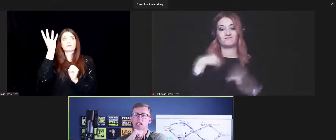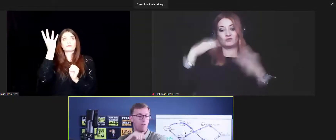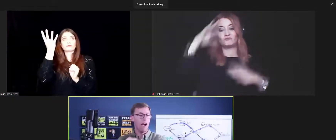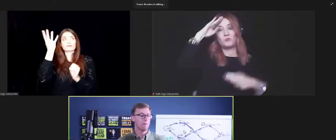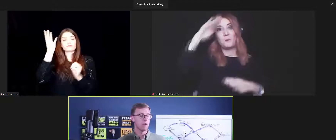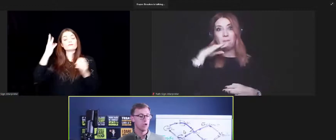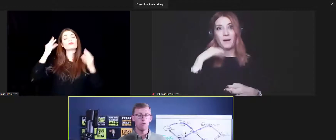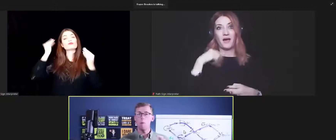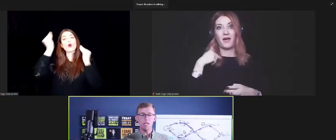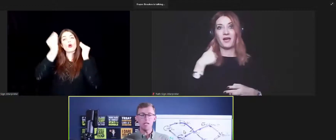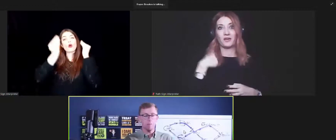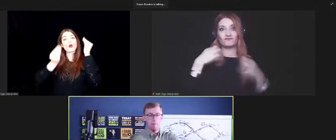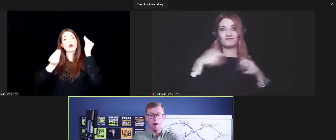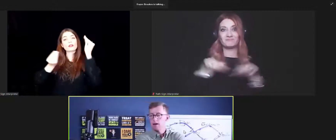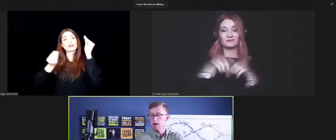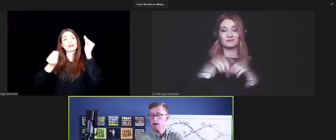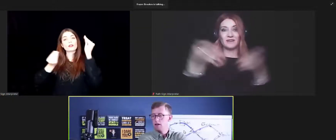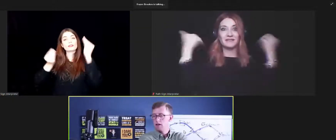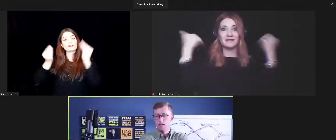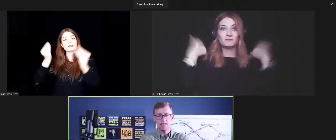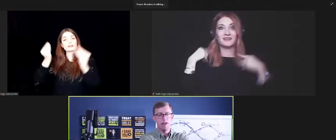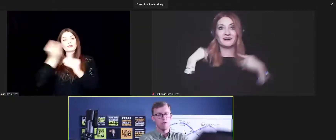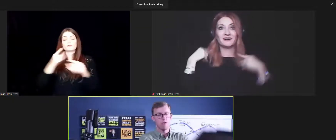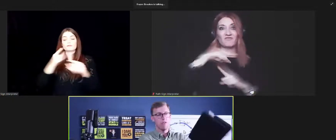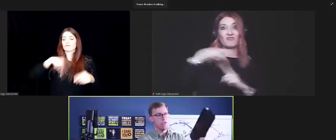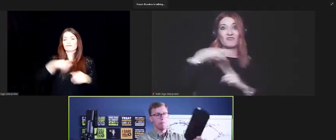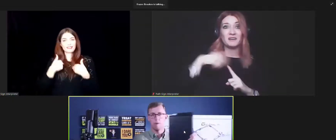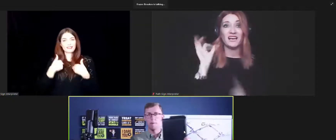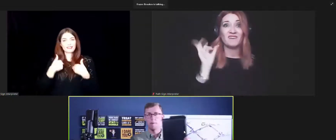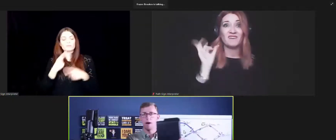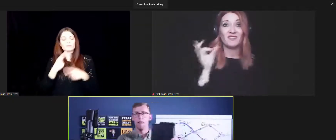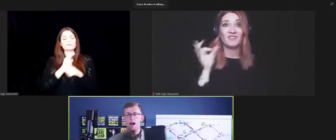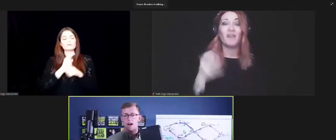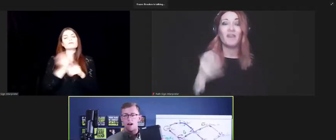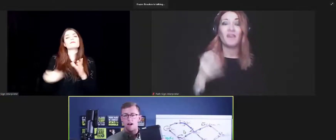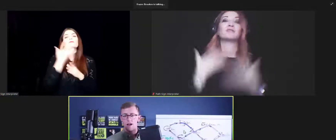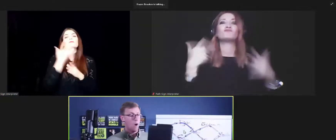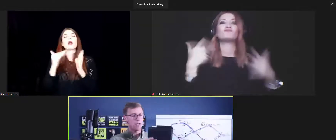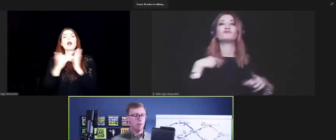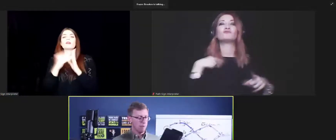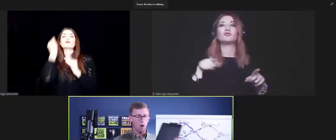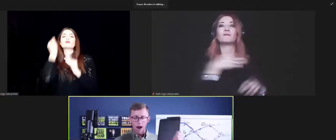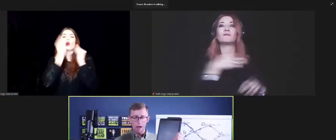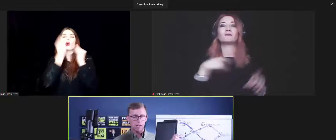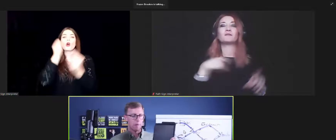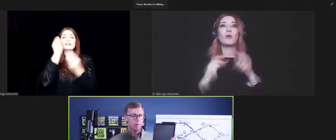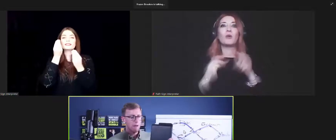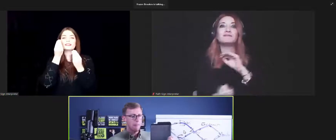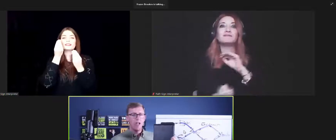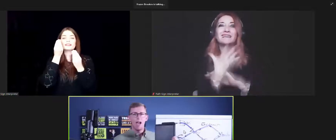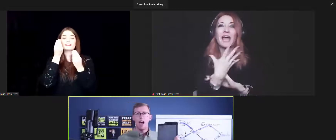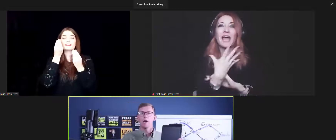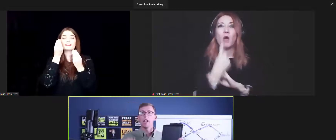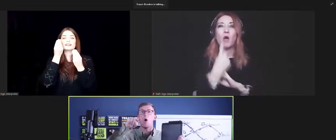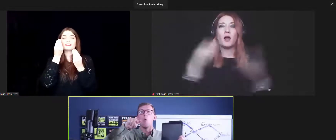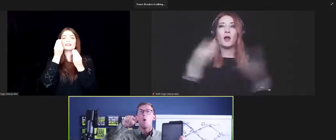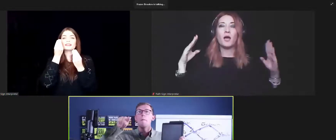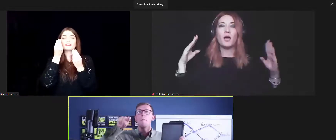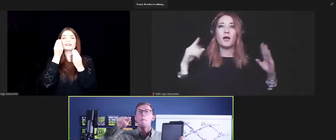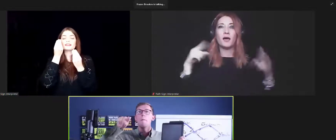right. So I've got a piece of paper. Let's imagine that this is the piece of paper. There's a white piece of paper. I've got a white piece of paper. And we're going to go